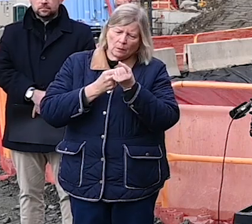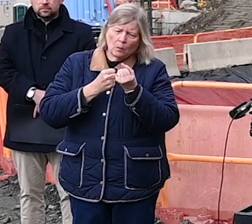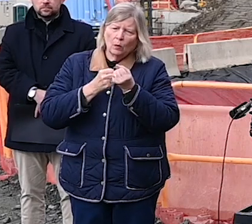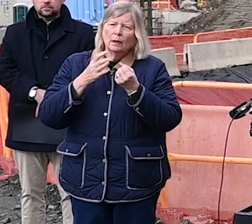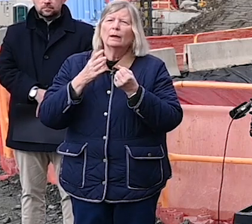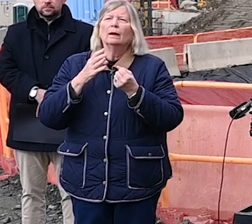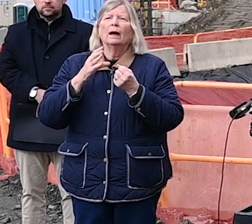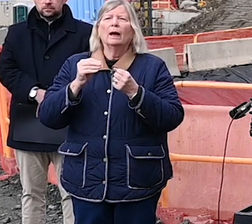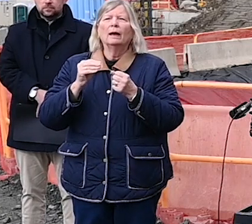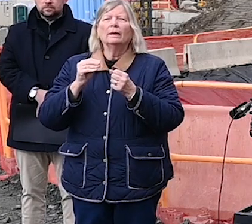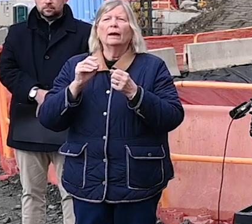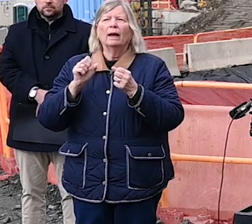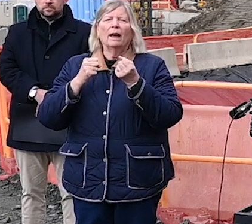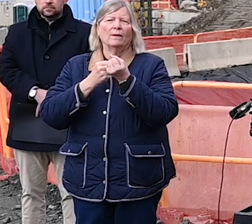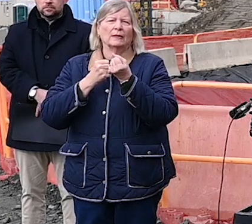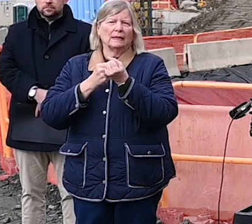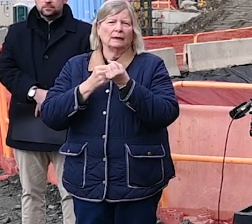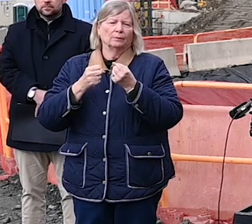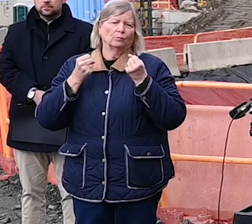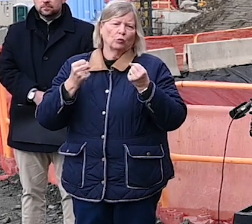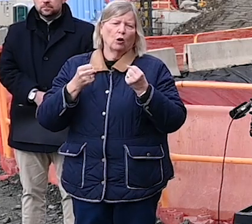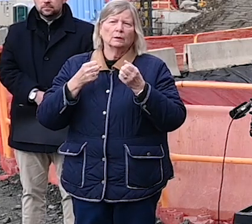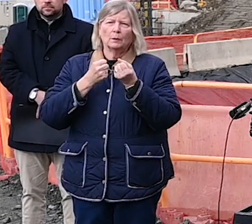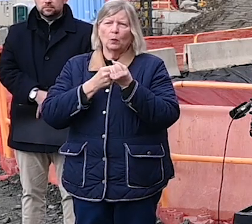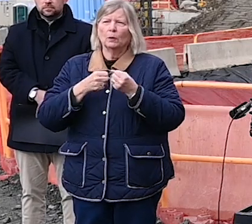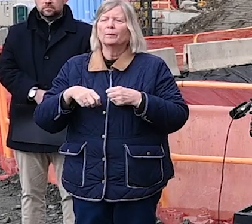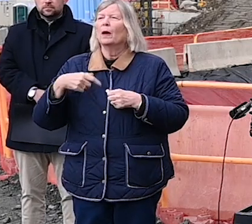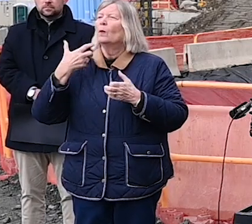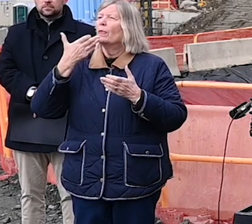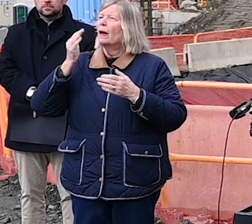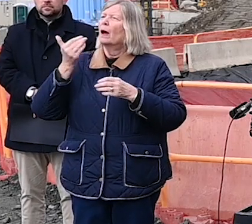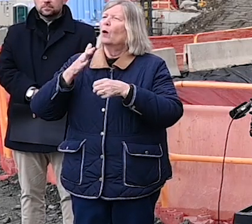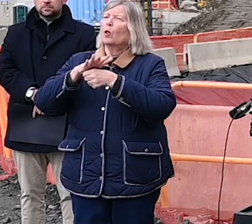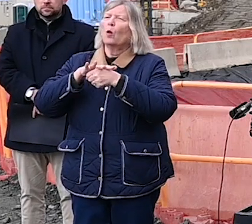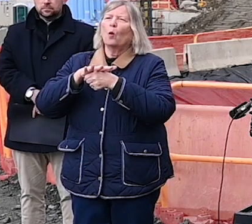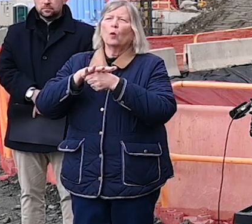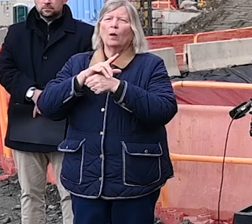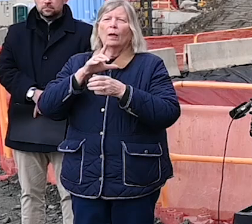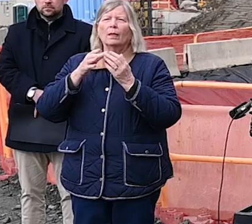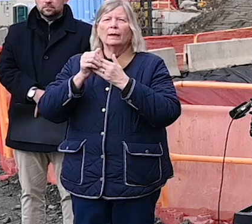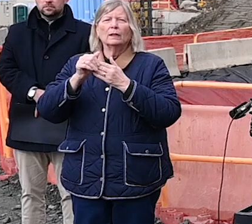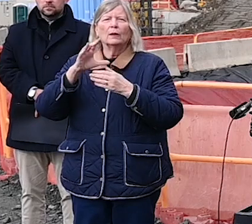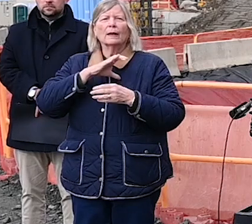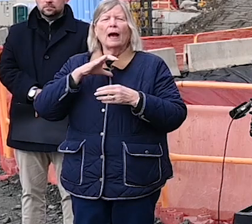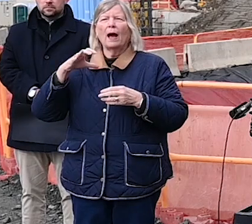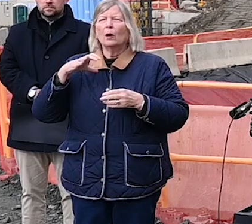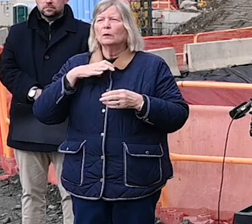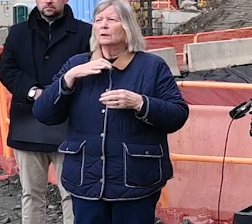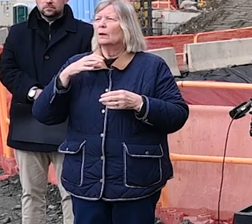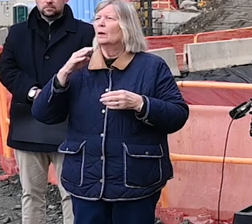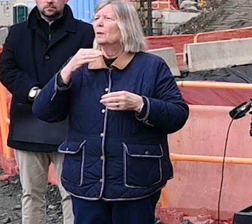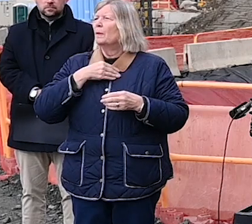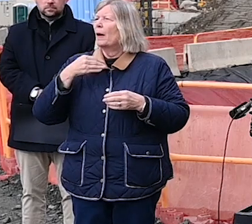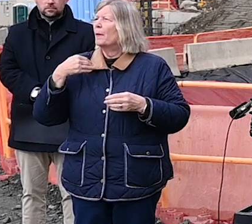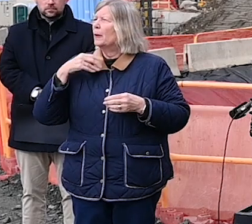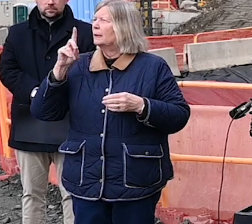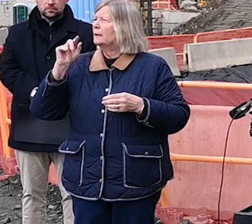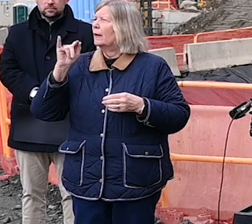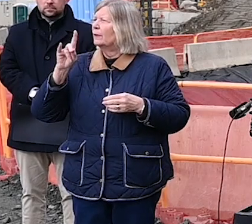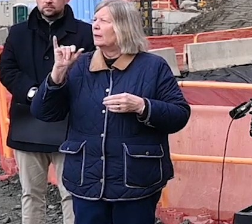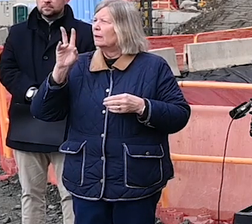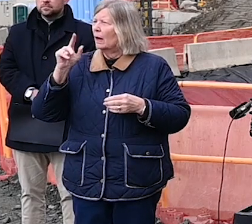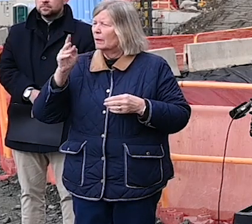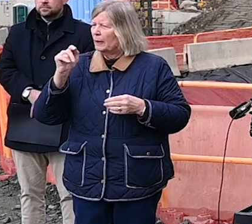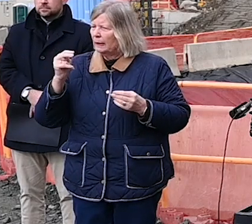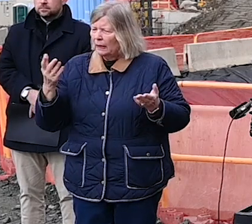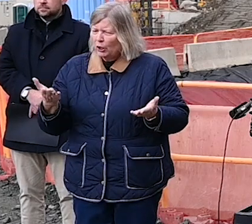strong advocacy. I want to thank our local leaders like our county council, and I see Council Member David Youngman